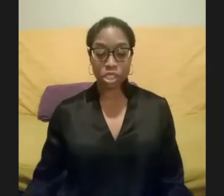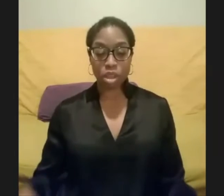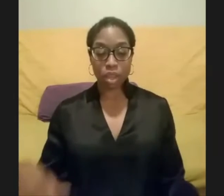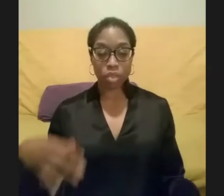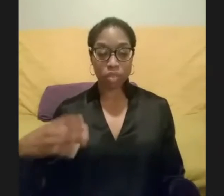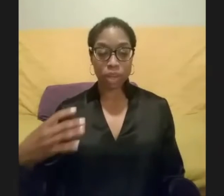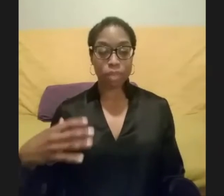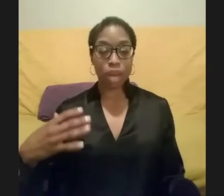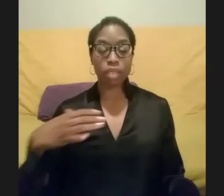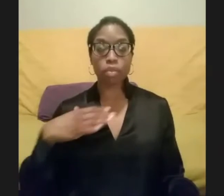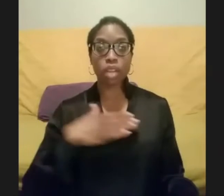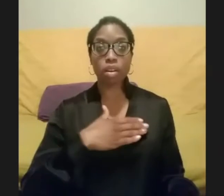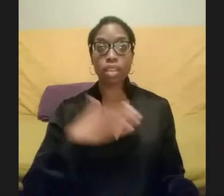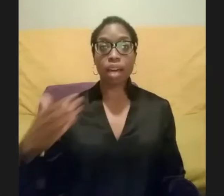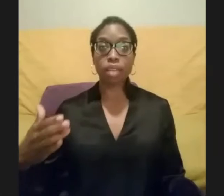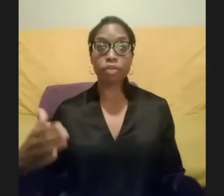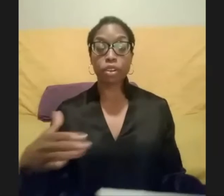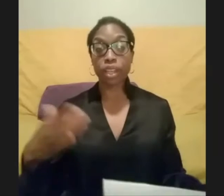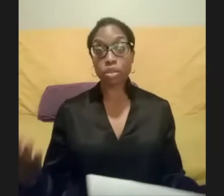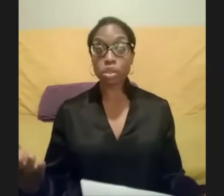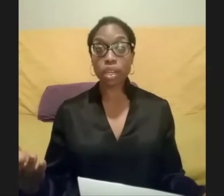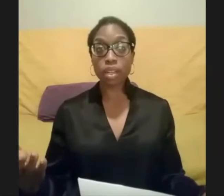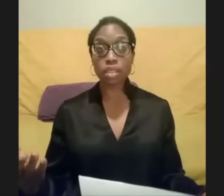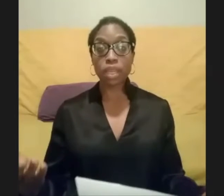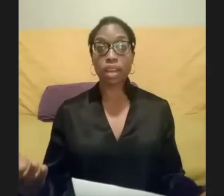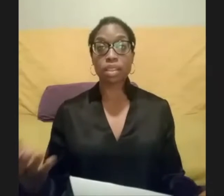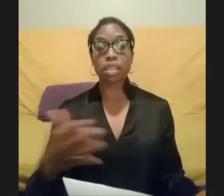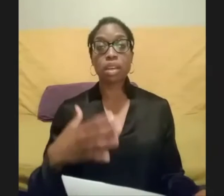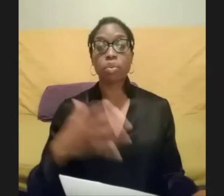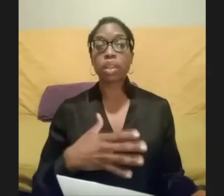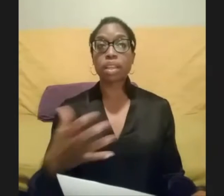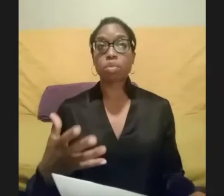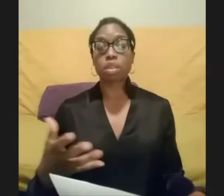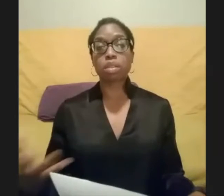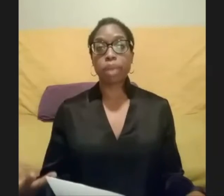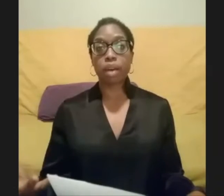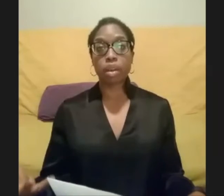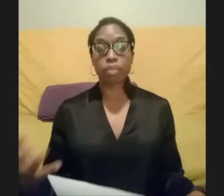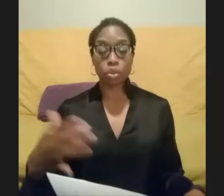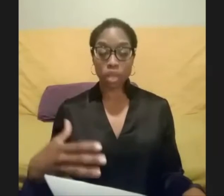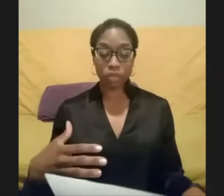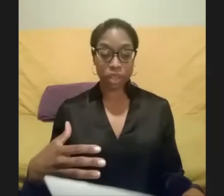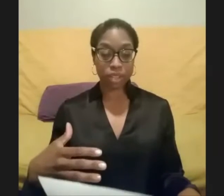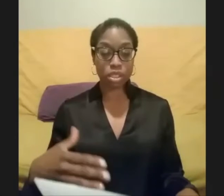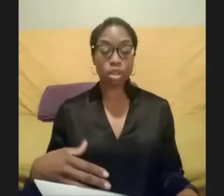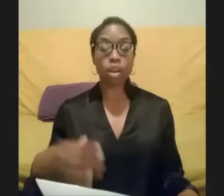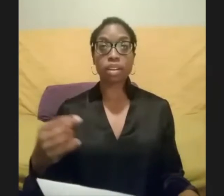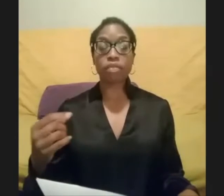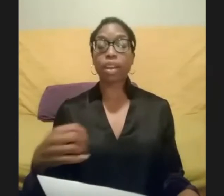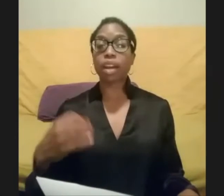talking with everybody about what I call the outline for cancer screenings, because really that's what this is about. Screening for cancer, identifying higher